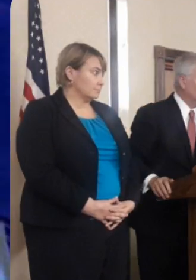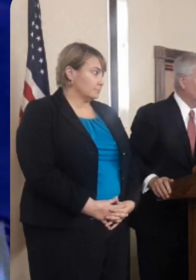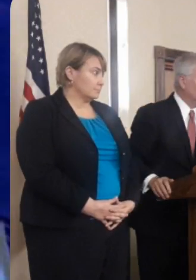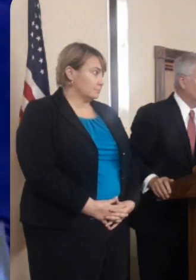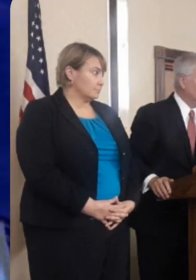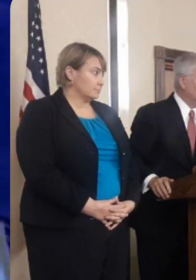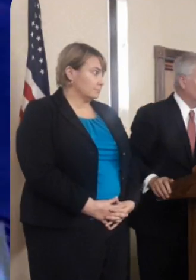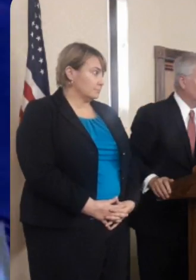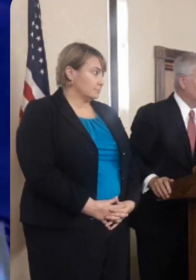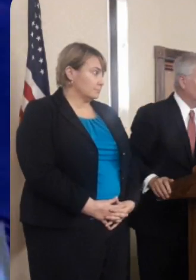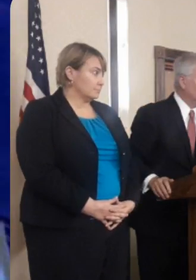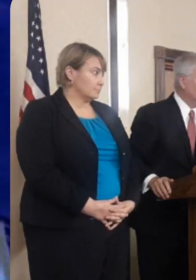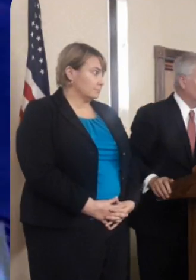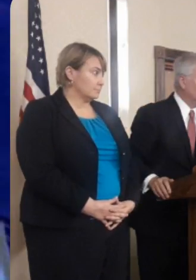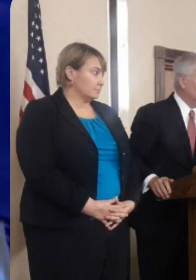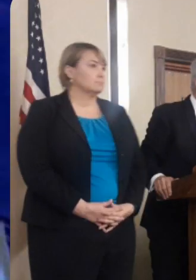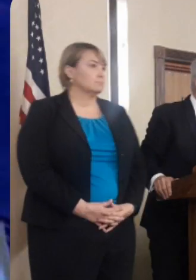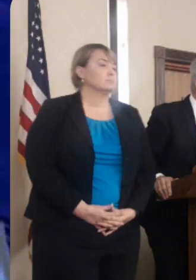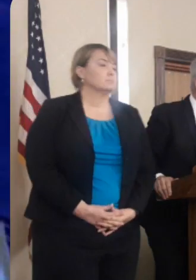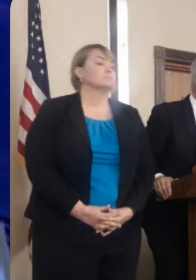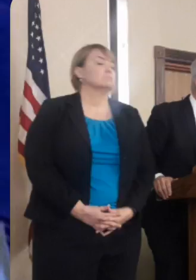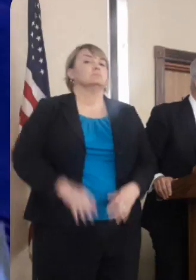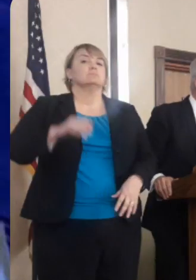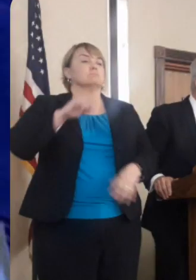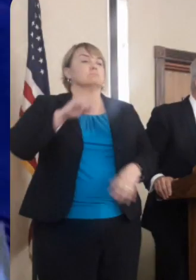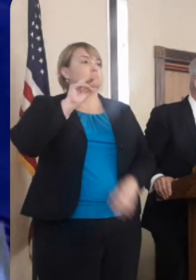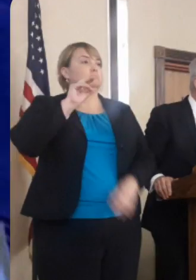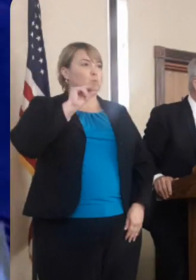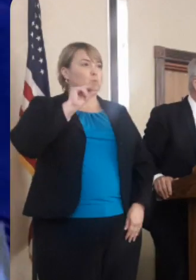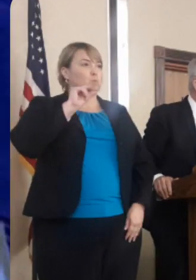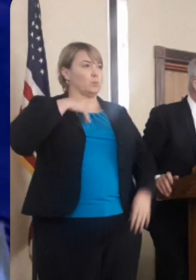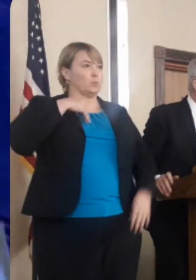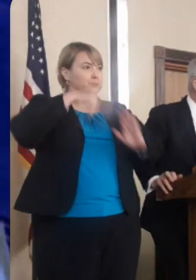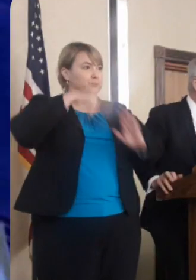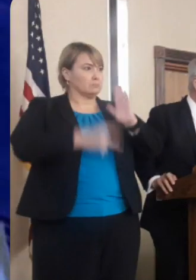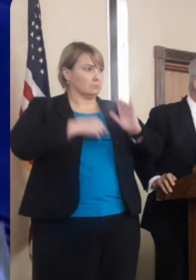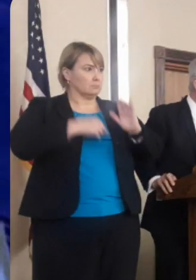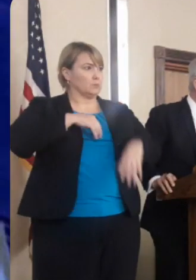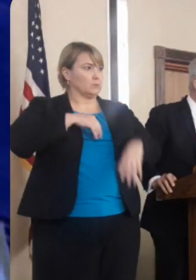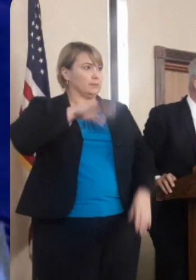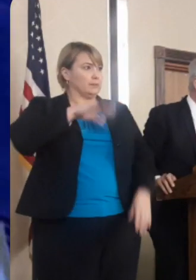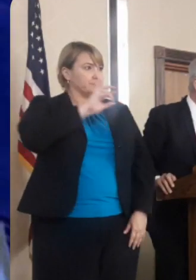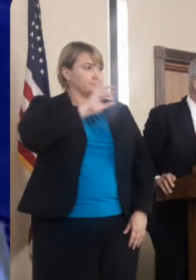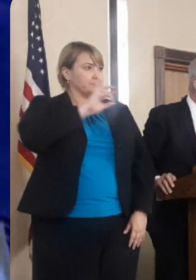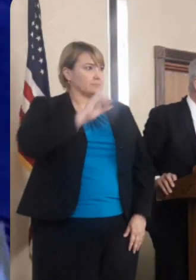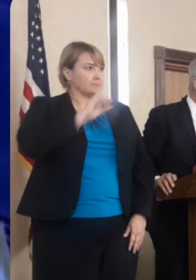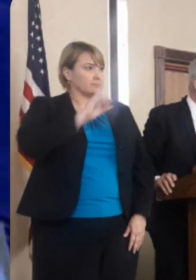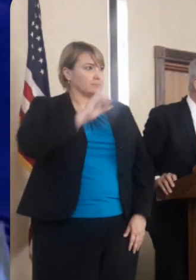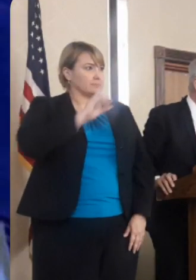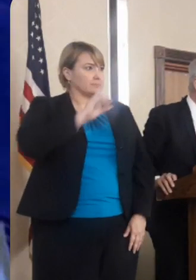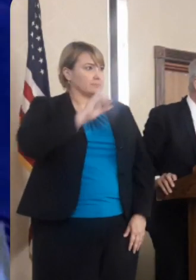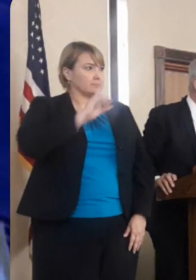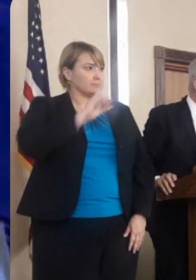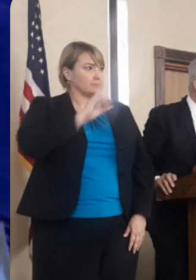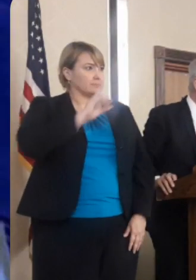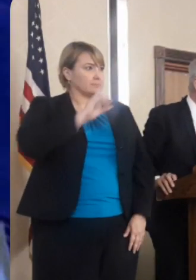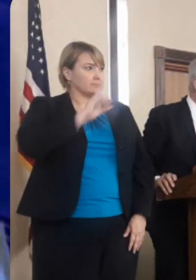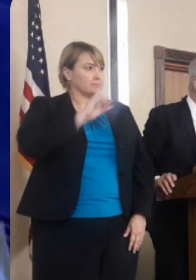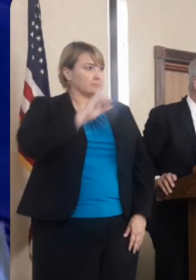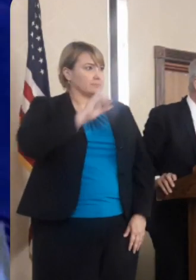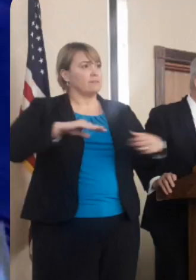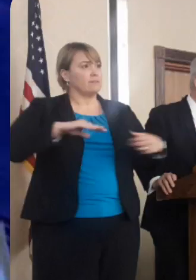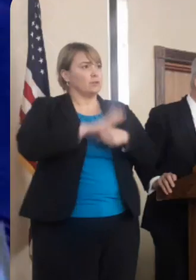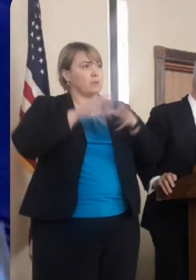No, Mr. McCloskey, if you'll read 8D, that 2/3 of the full body only applies after the first